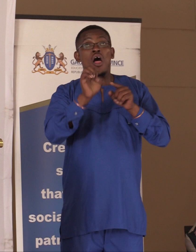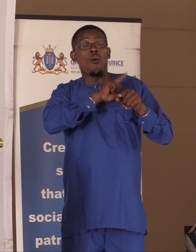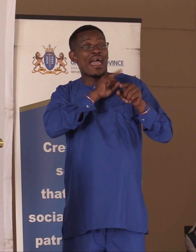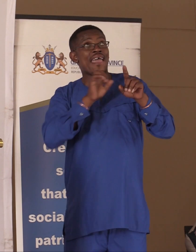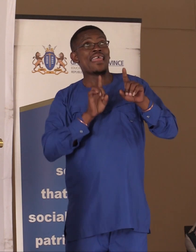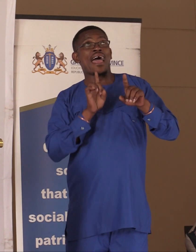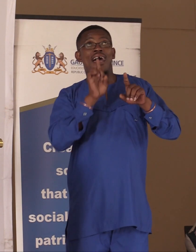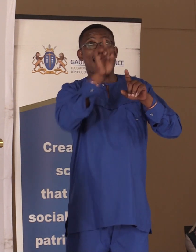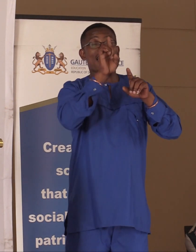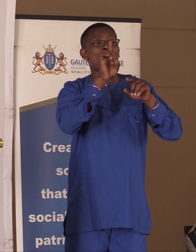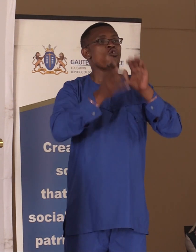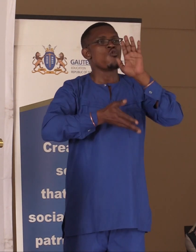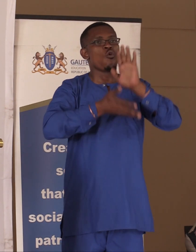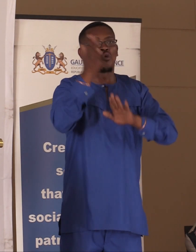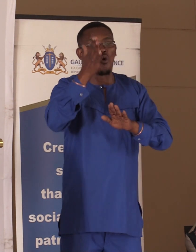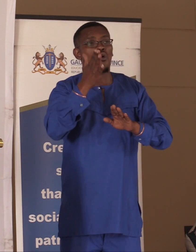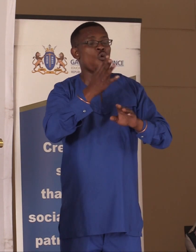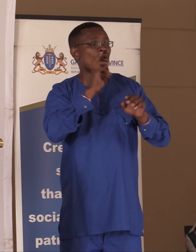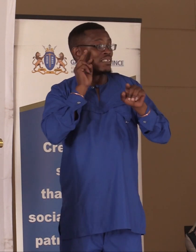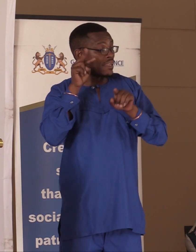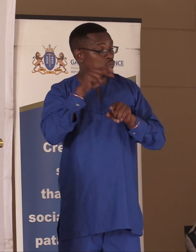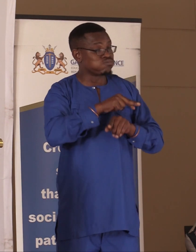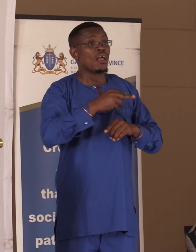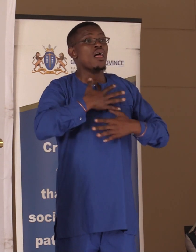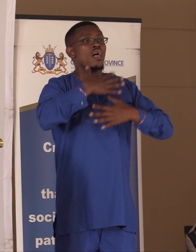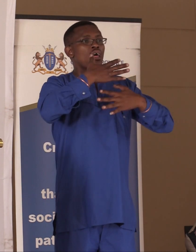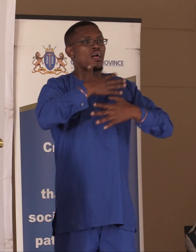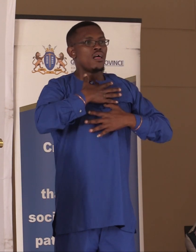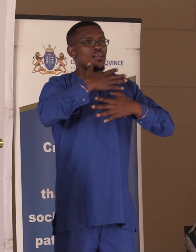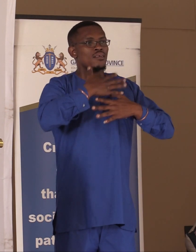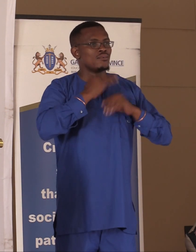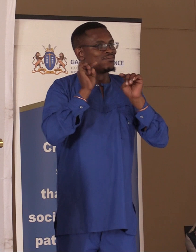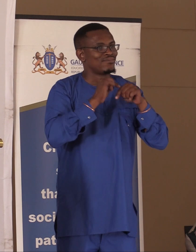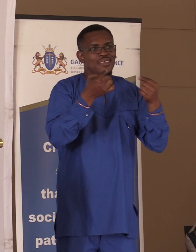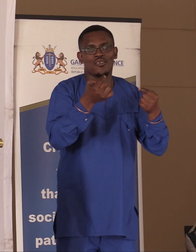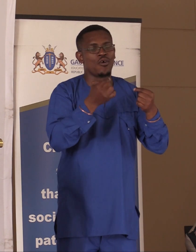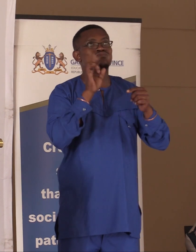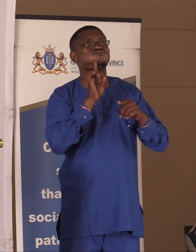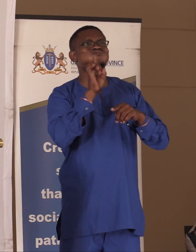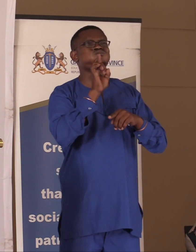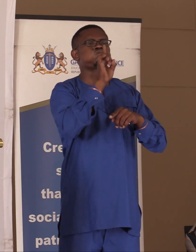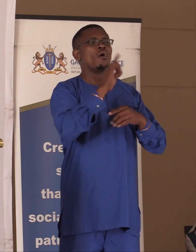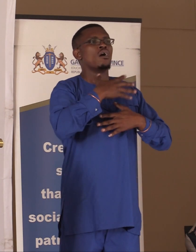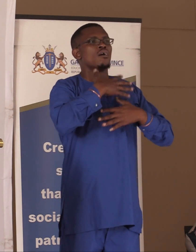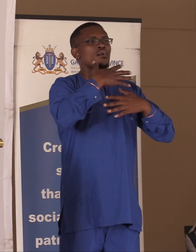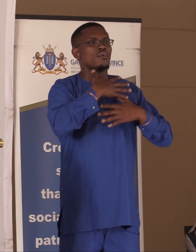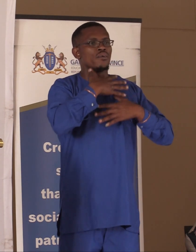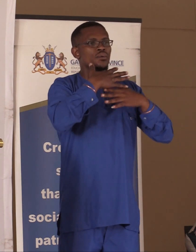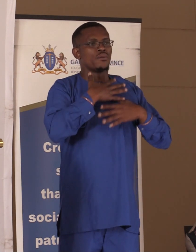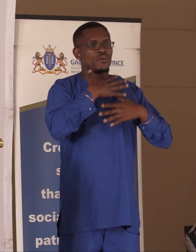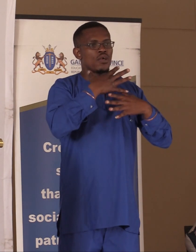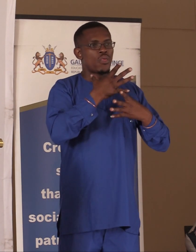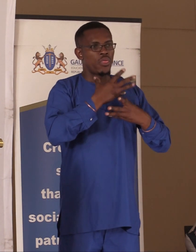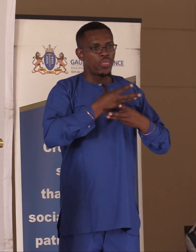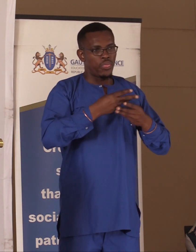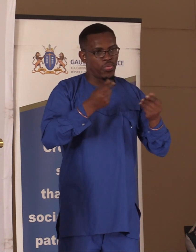you go, the less oxygen. the less oxygen as you go up. And then you